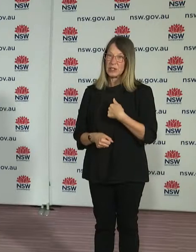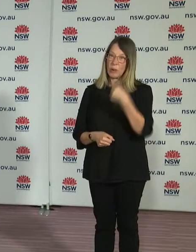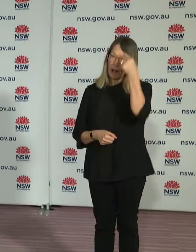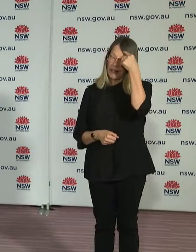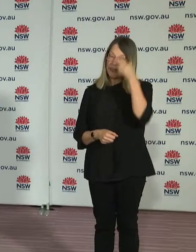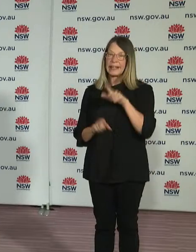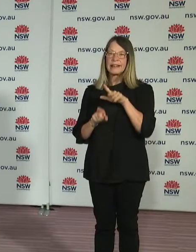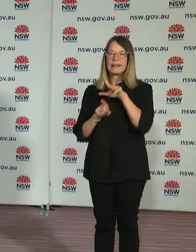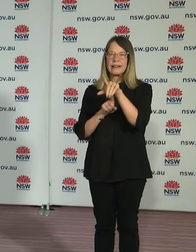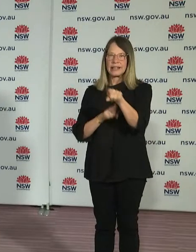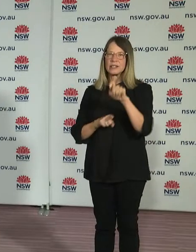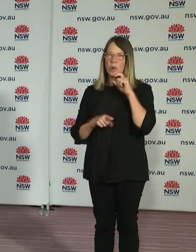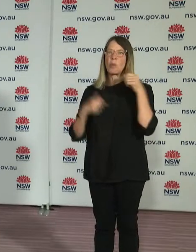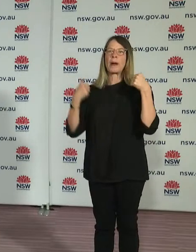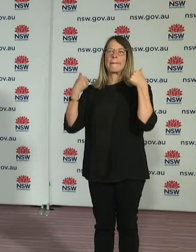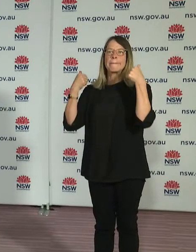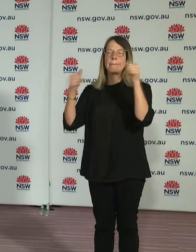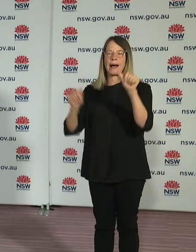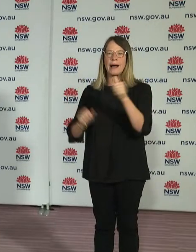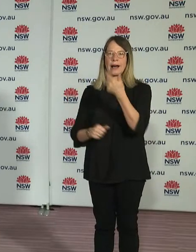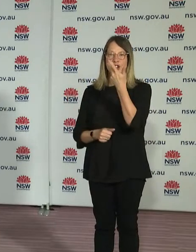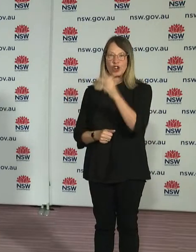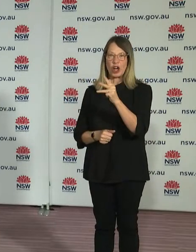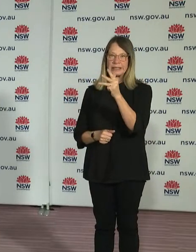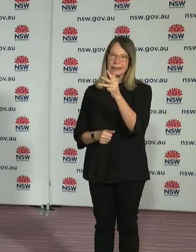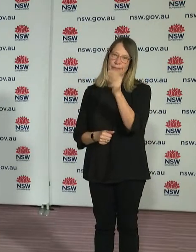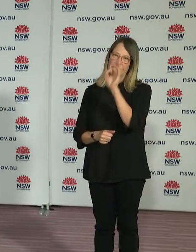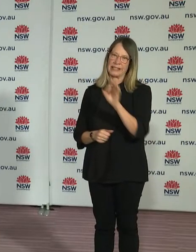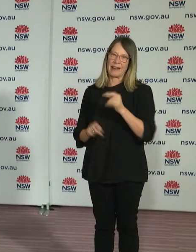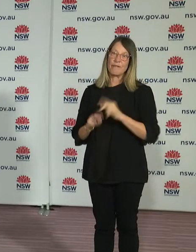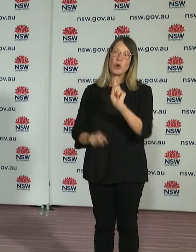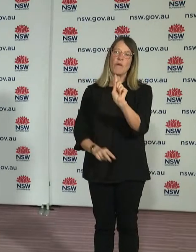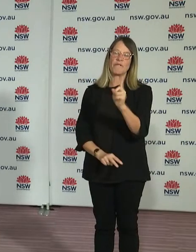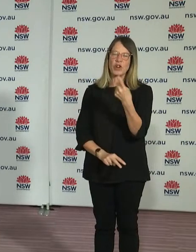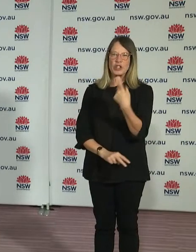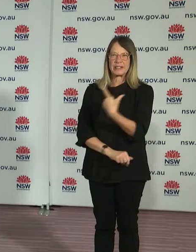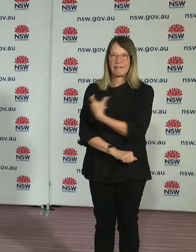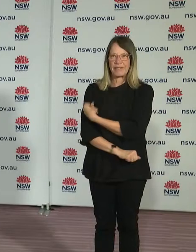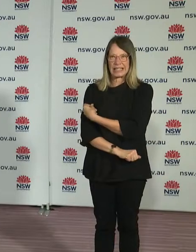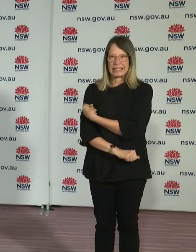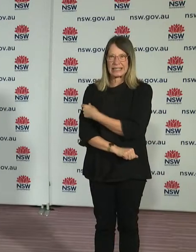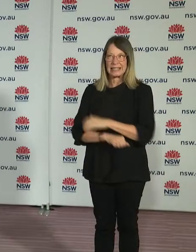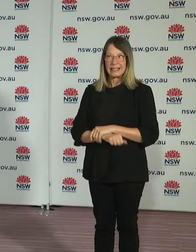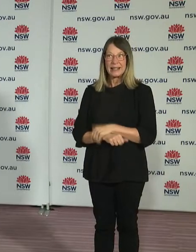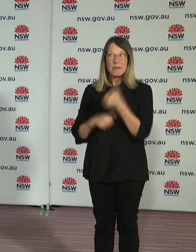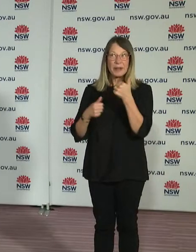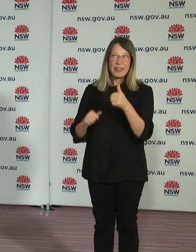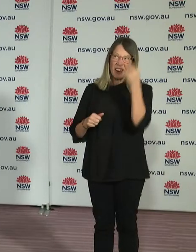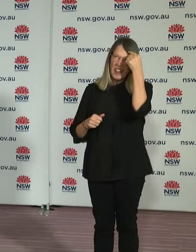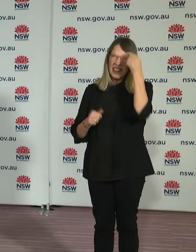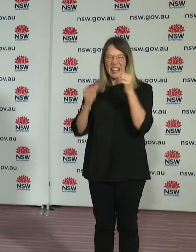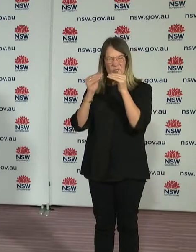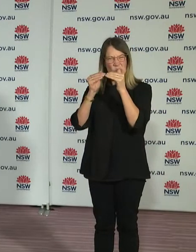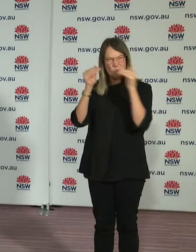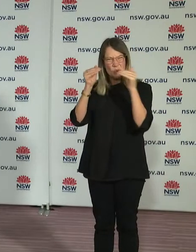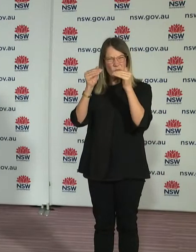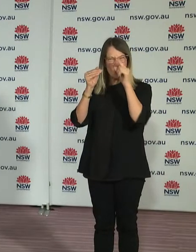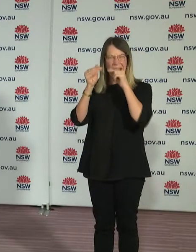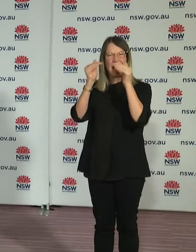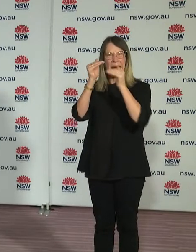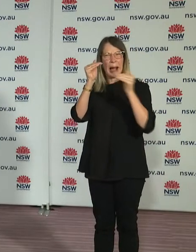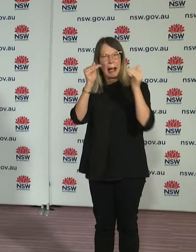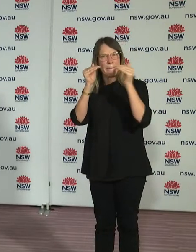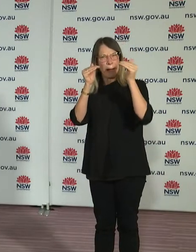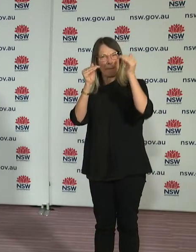first dose. And the question for us as a community is how hard and how high can we go? And I want to see that